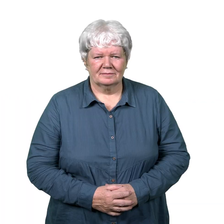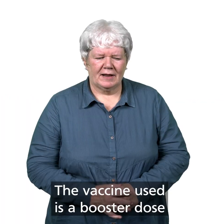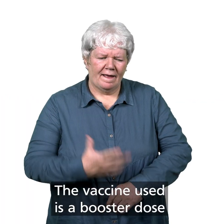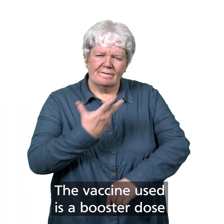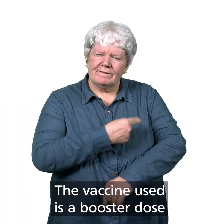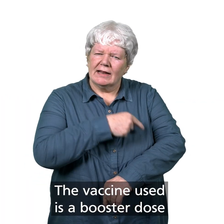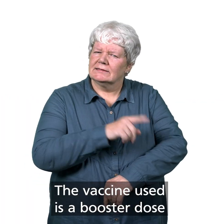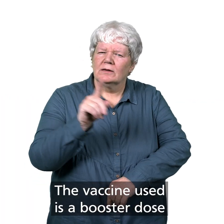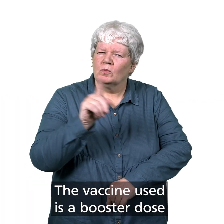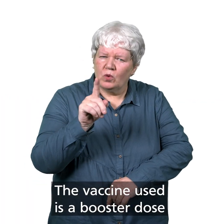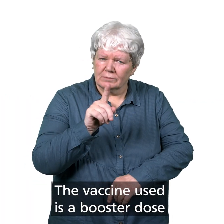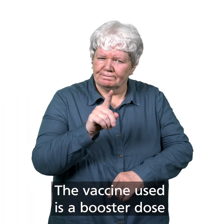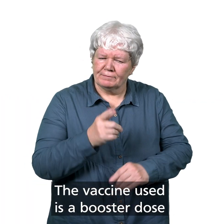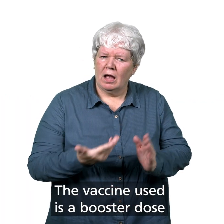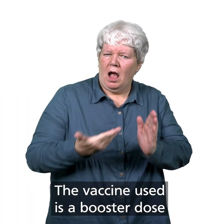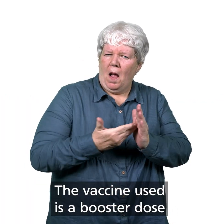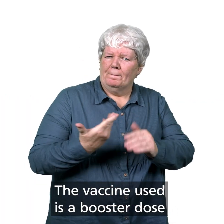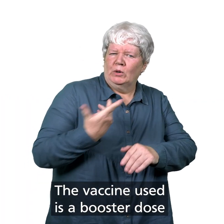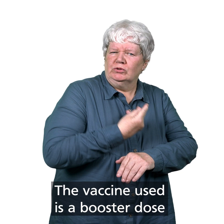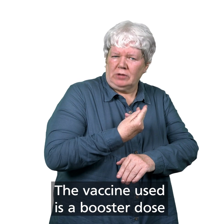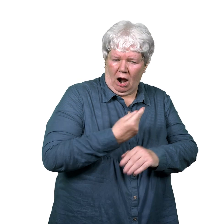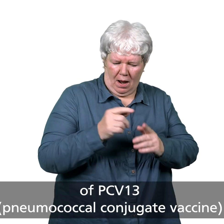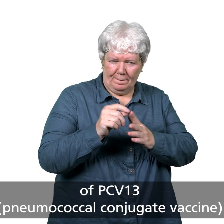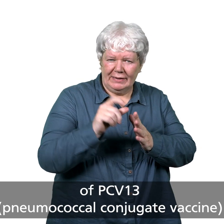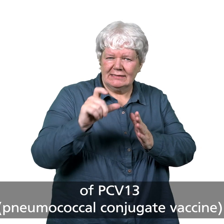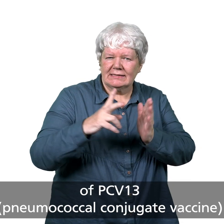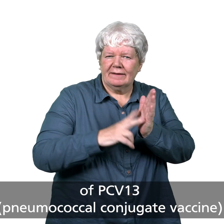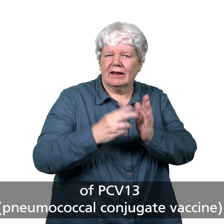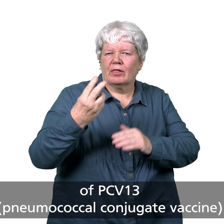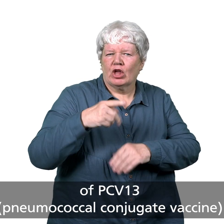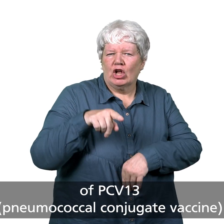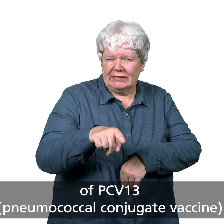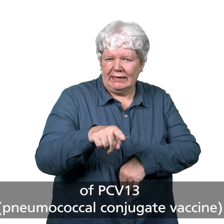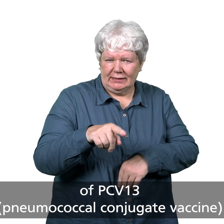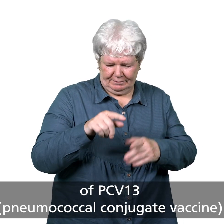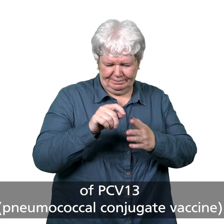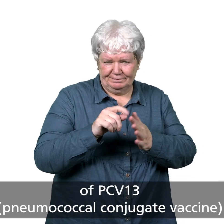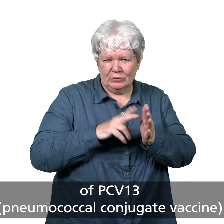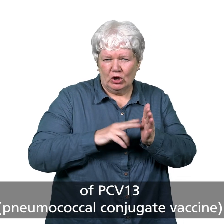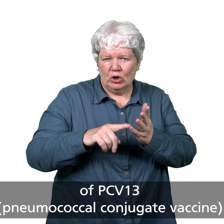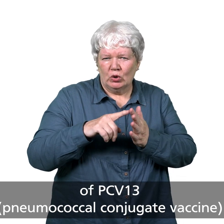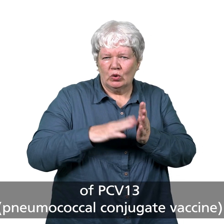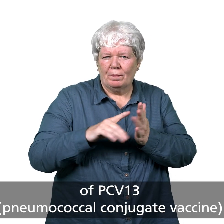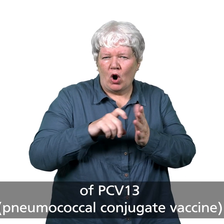The vaccine used is a booster dose of PCV13 pneumococcal conjugate